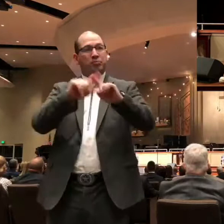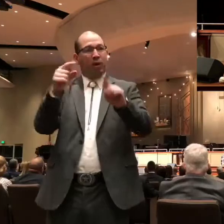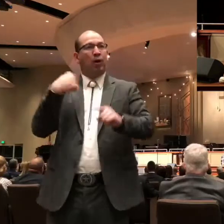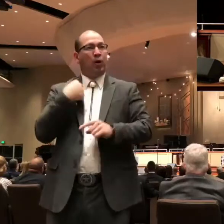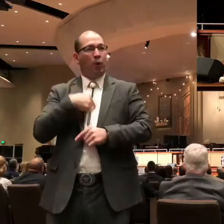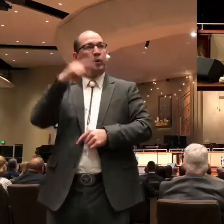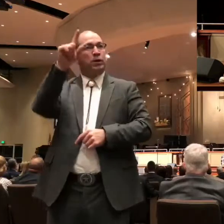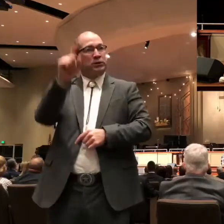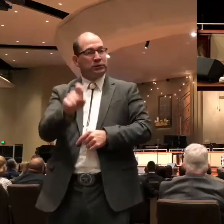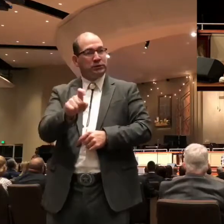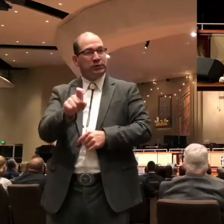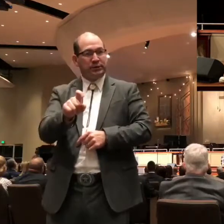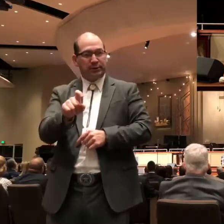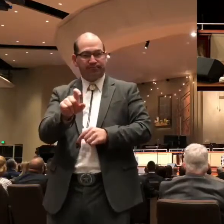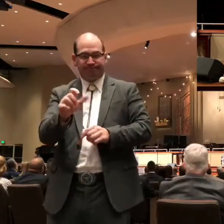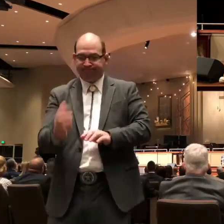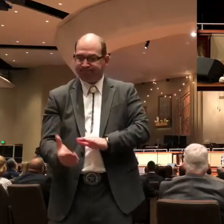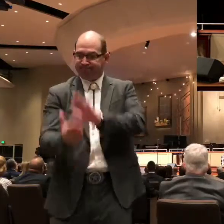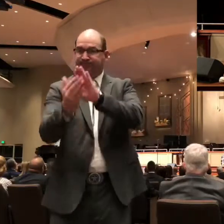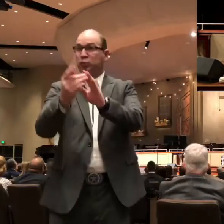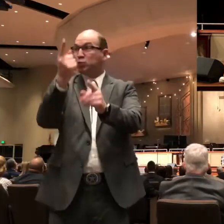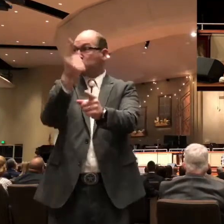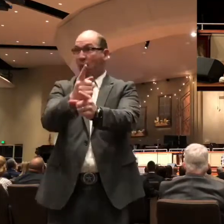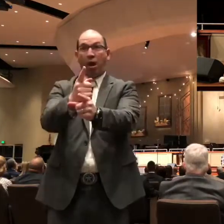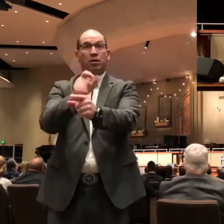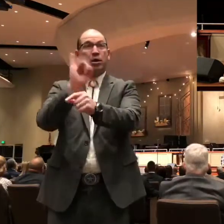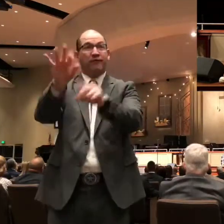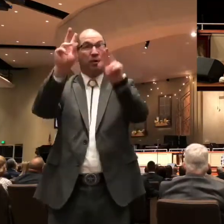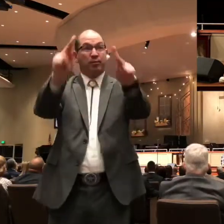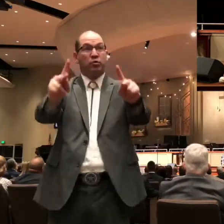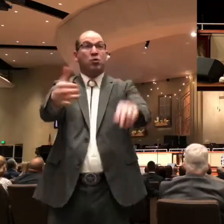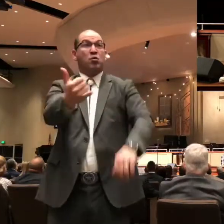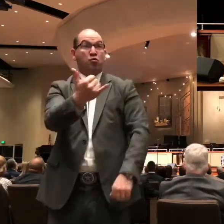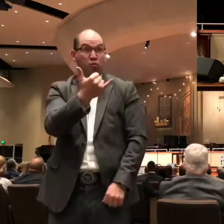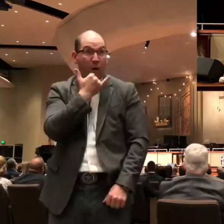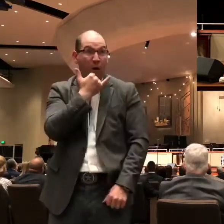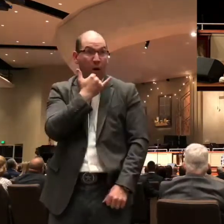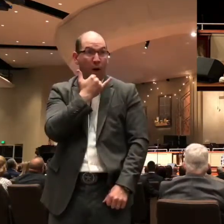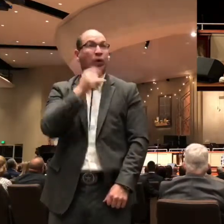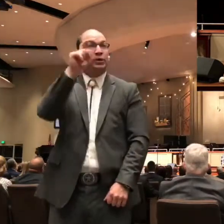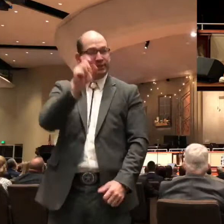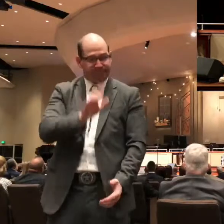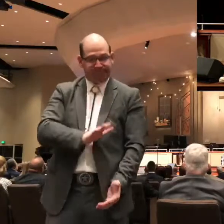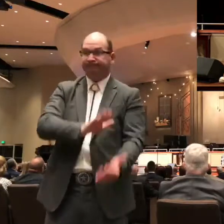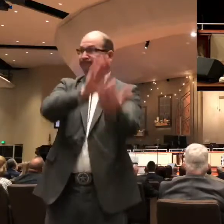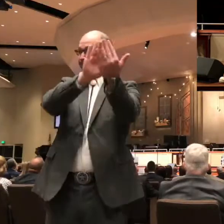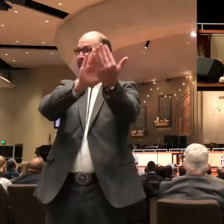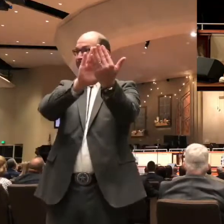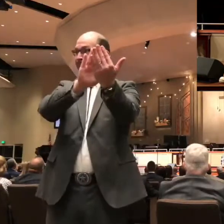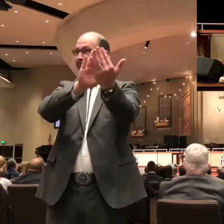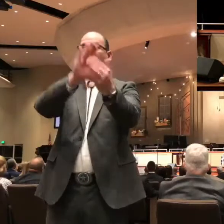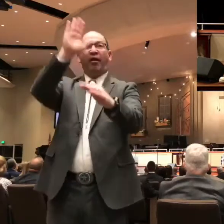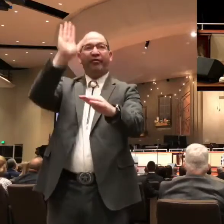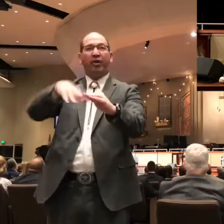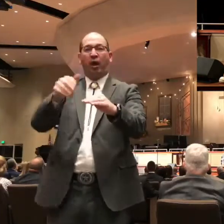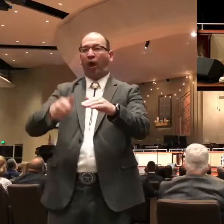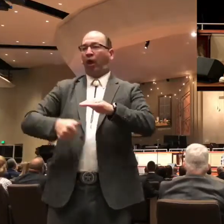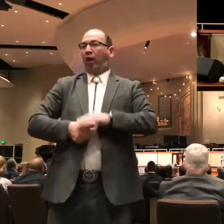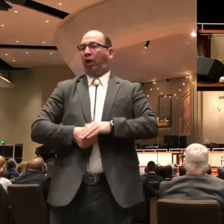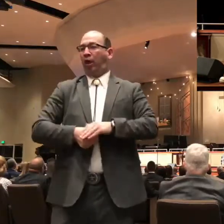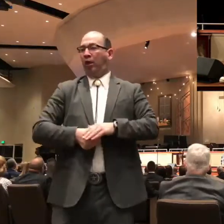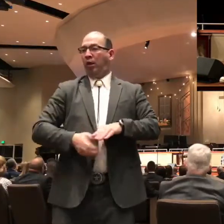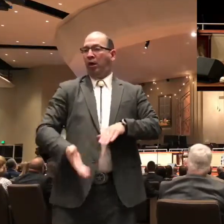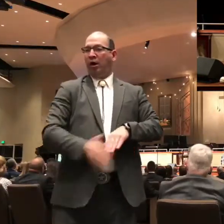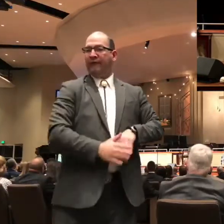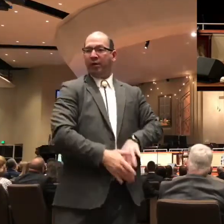delineates between a church of integrity and a church that's just trying to keep the show moving along. I can think of a few